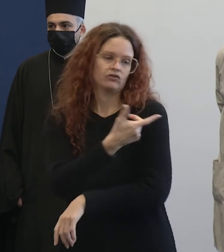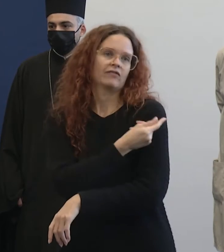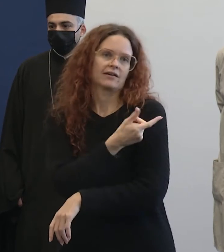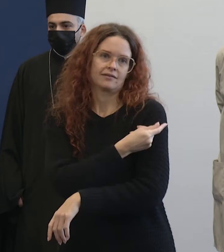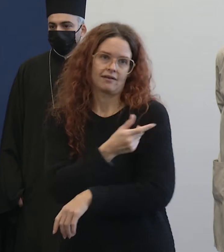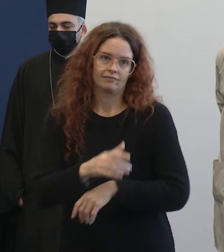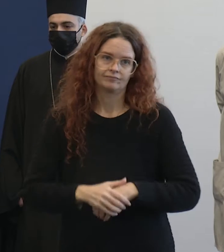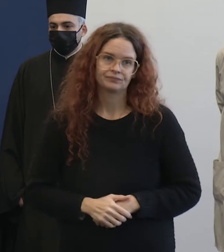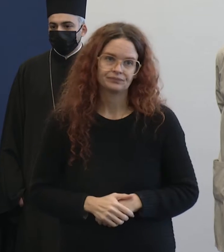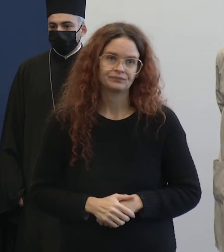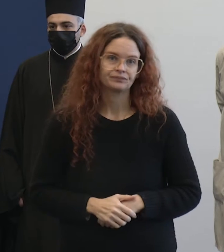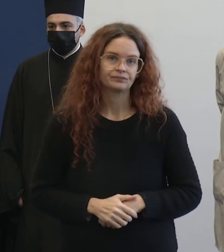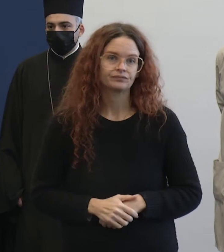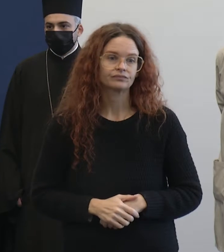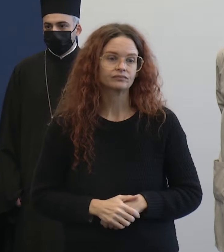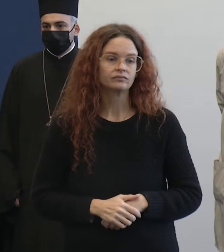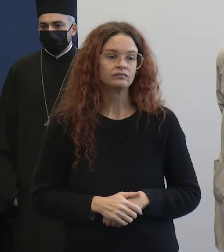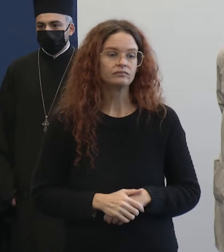vaccinated.